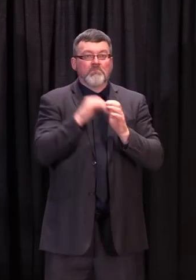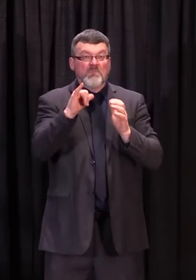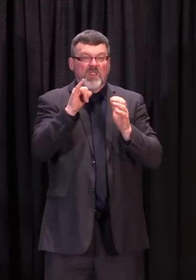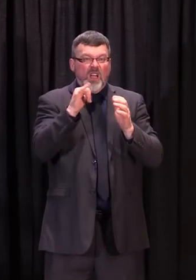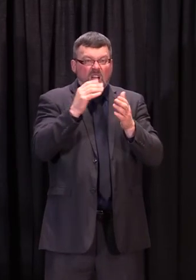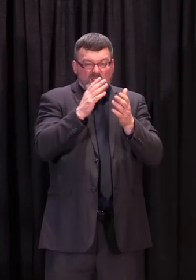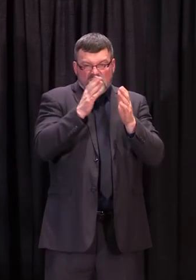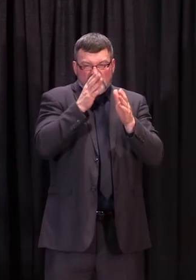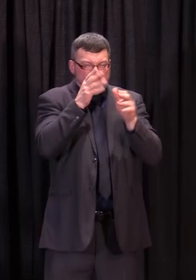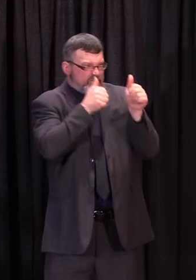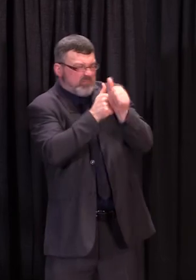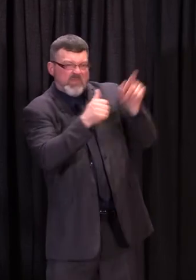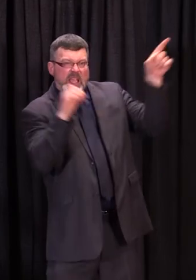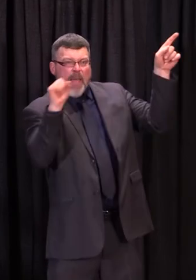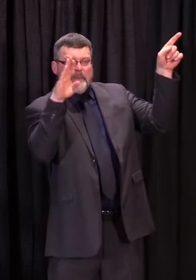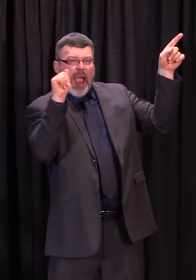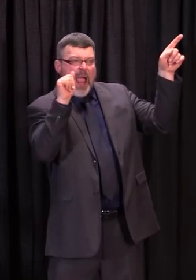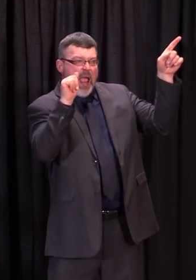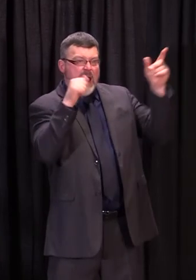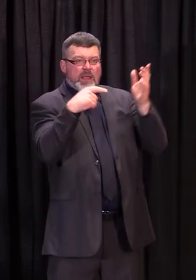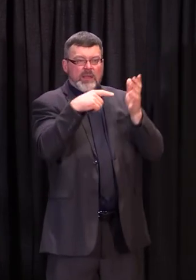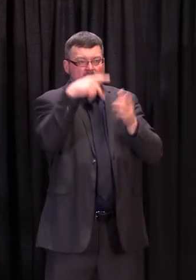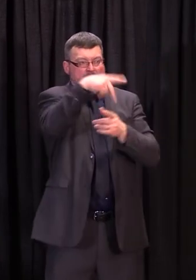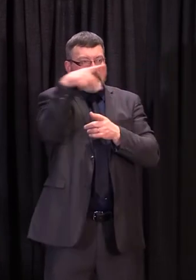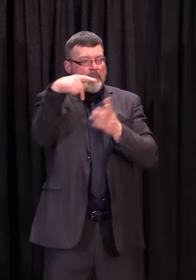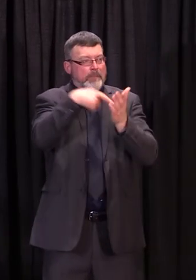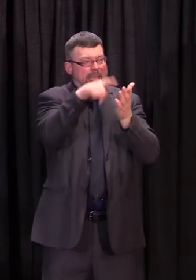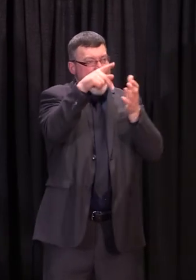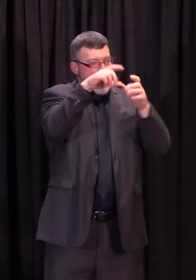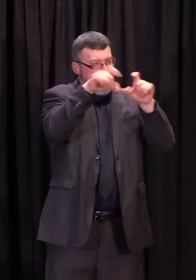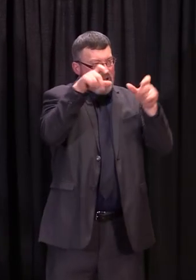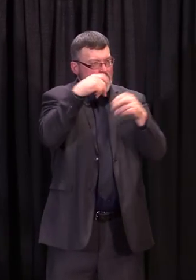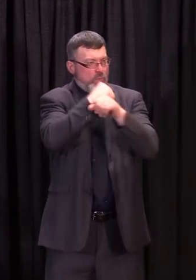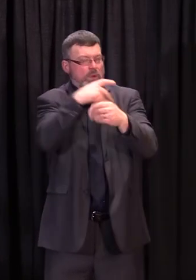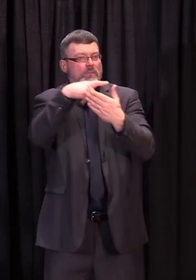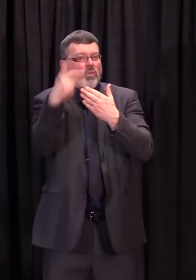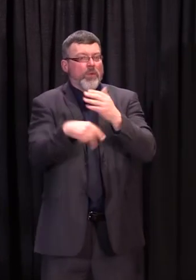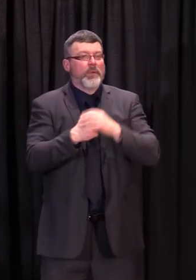nonprofits that don't have enough working capital due to the pandemic.